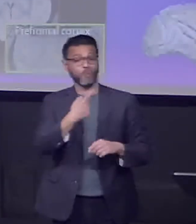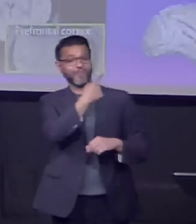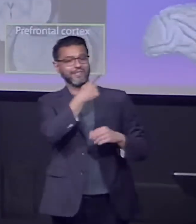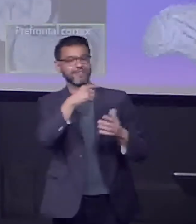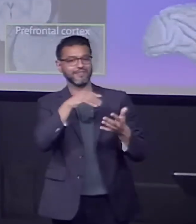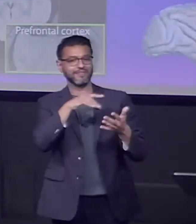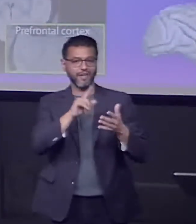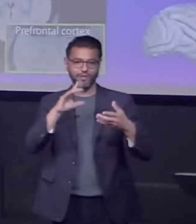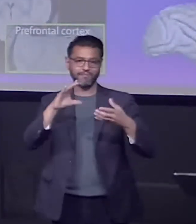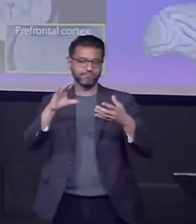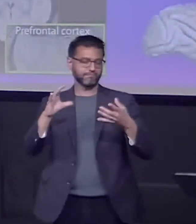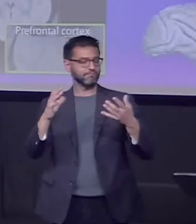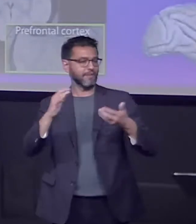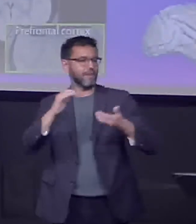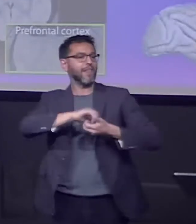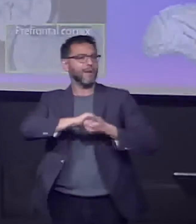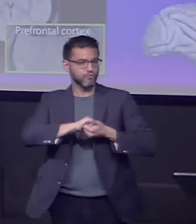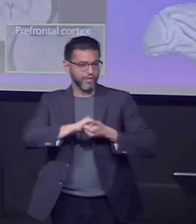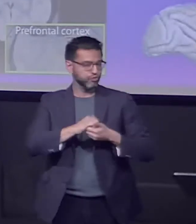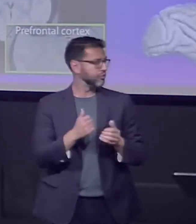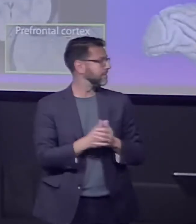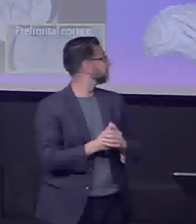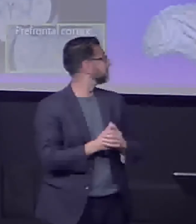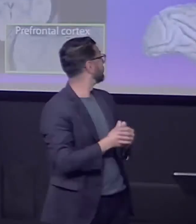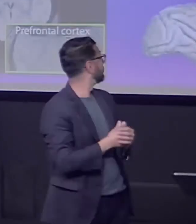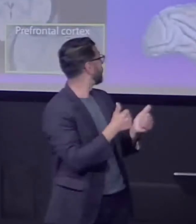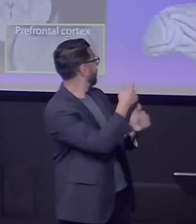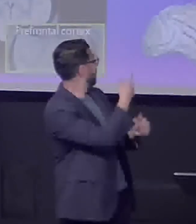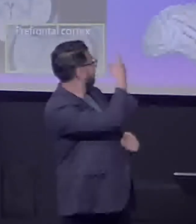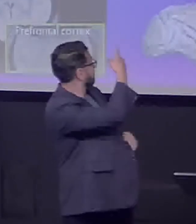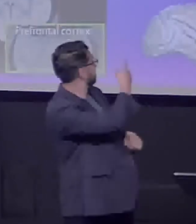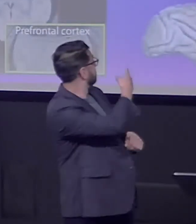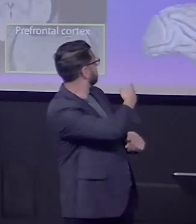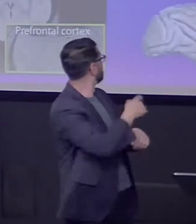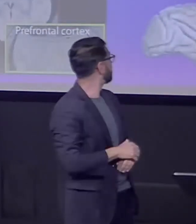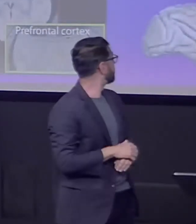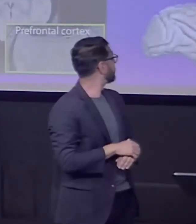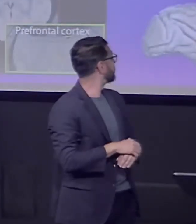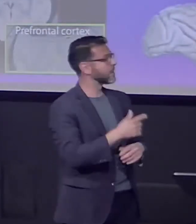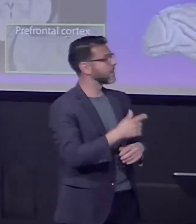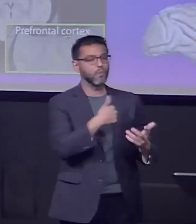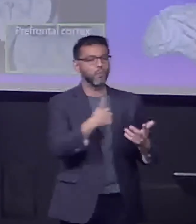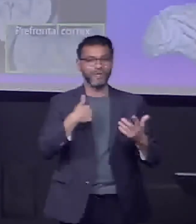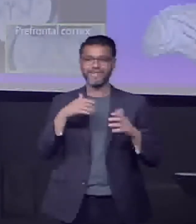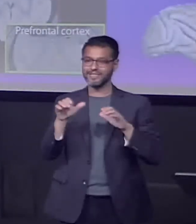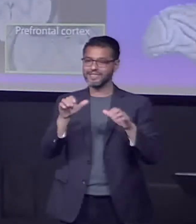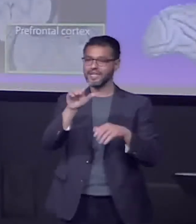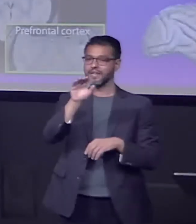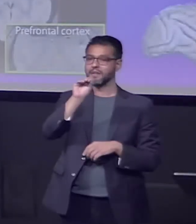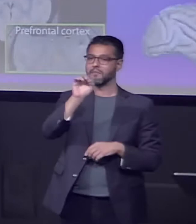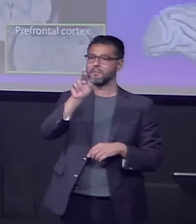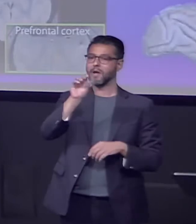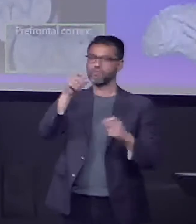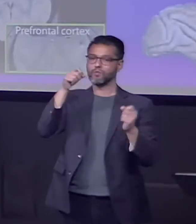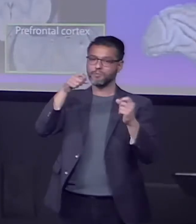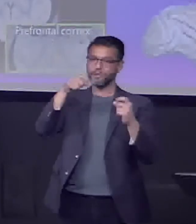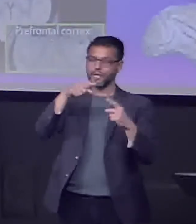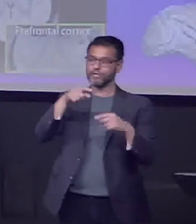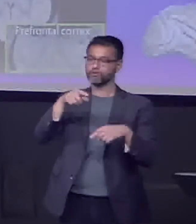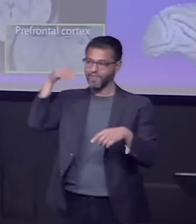Nikos Logotidis and Chris Petkov in Tübingen at the Max Planck. And we did microstimulation of the ventral